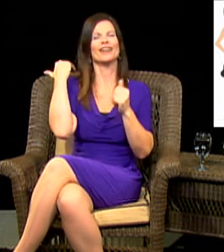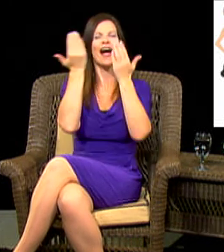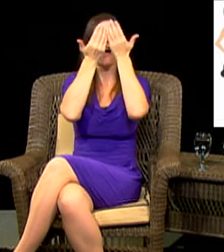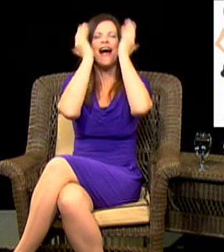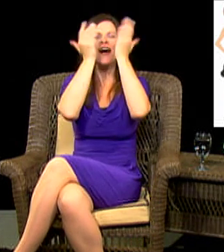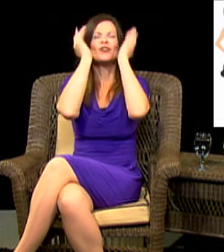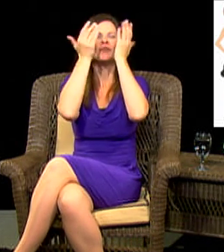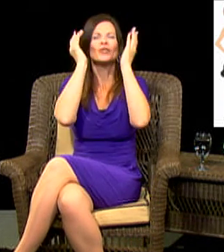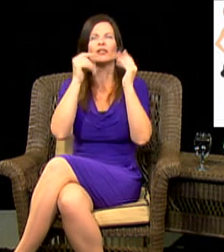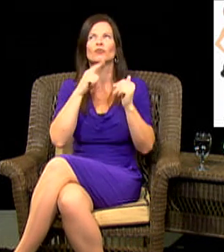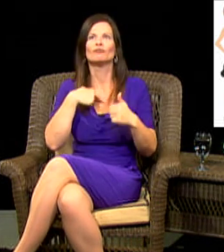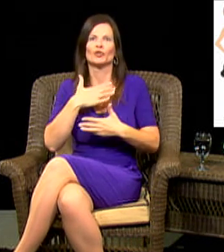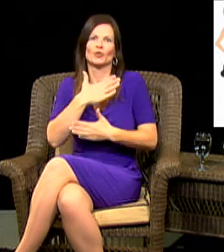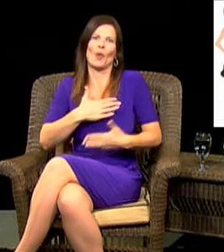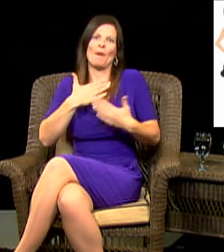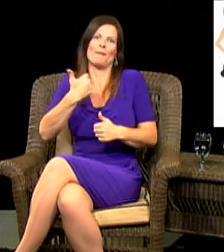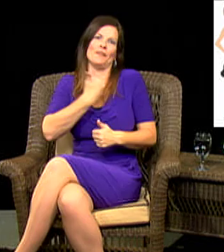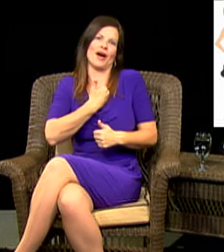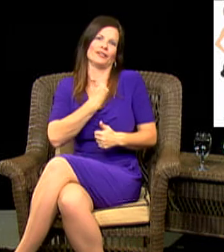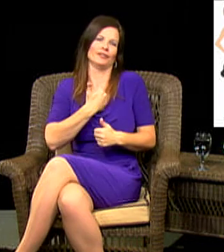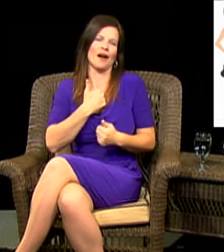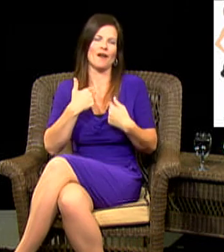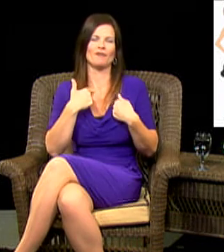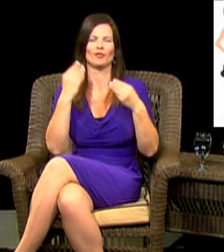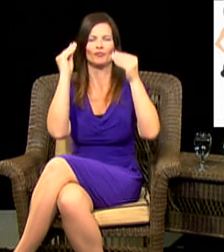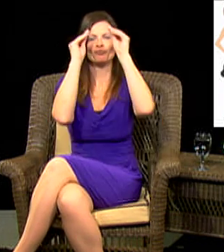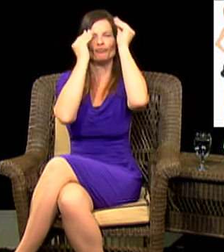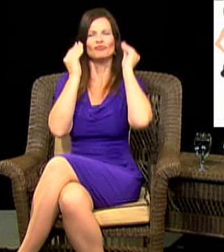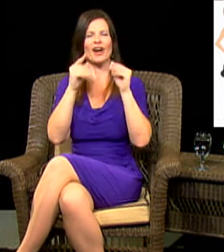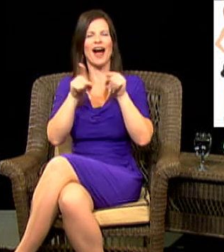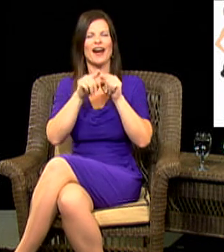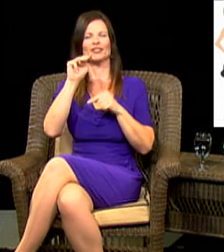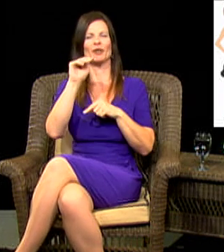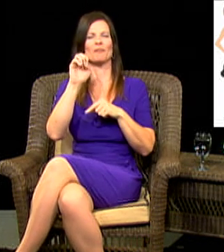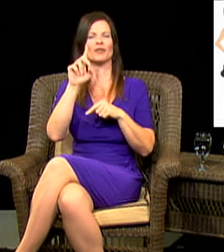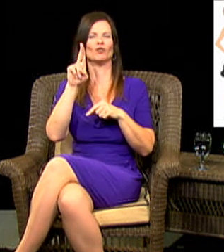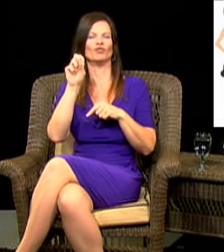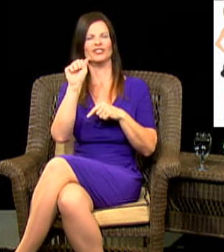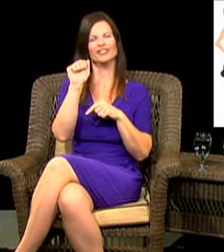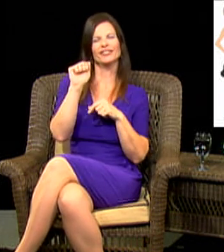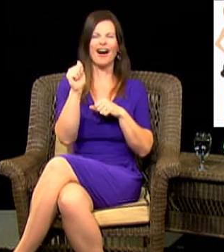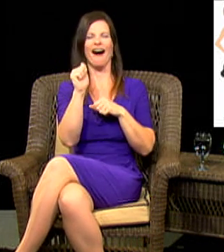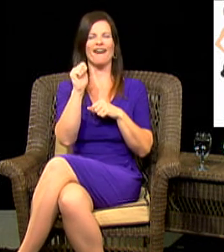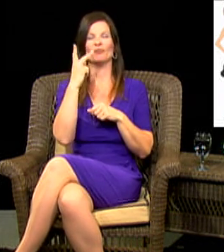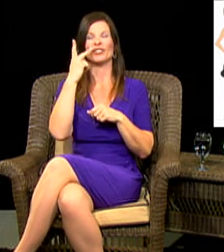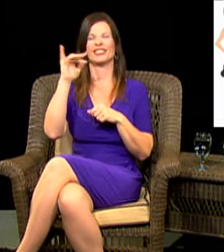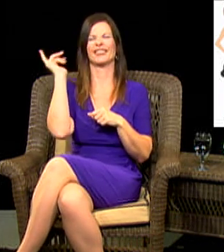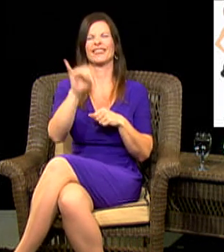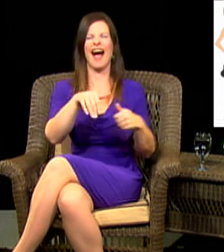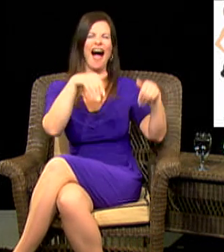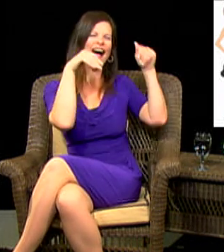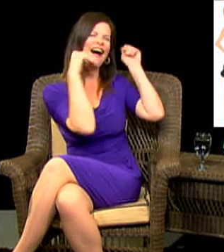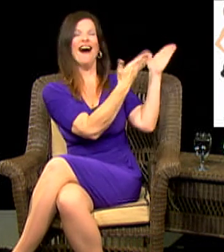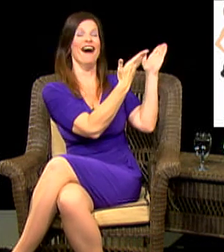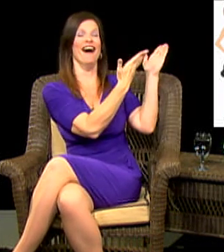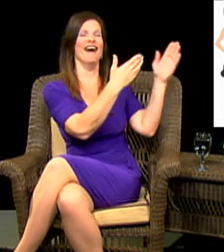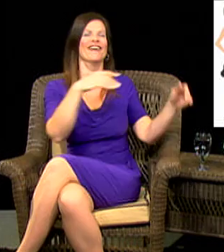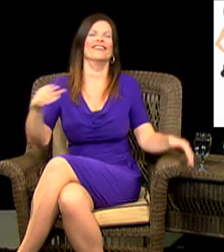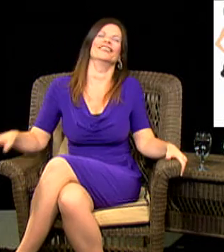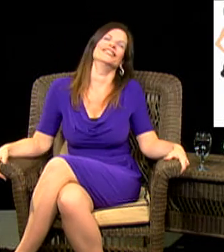show. So, first, I wanted to talk about Halloween. I was really excited. I went as Medusa, and